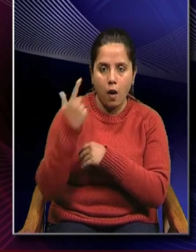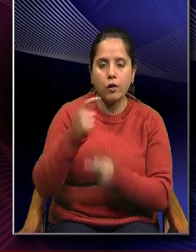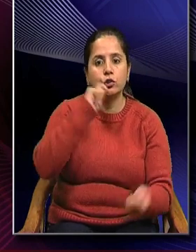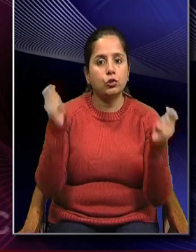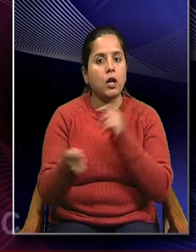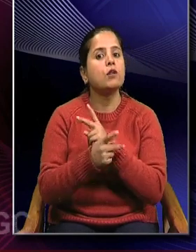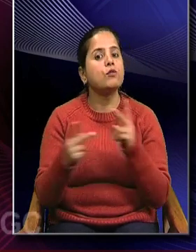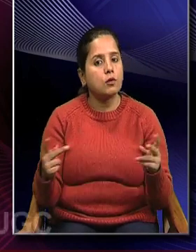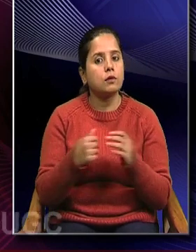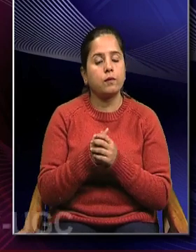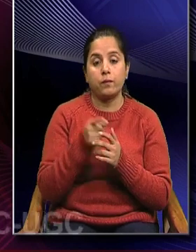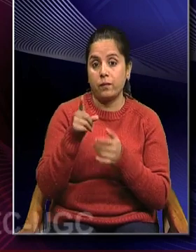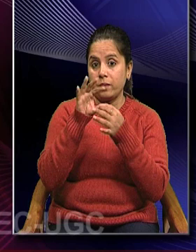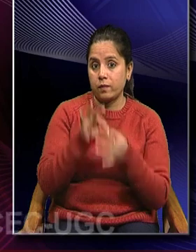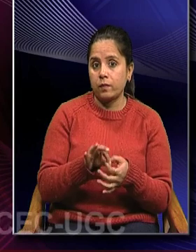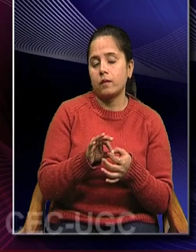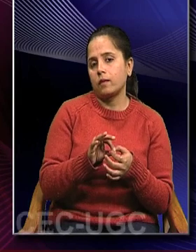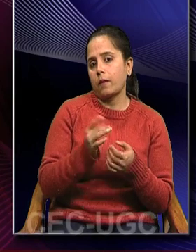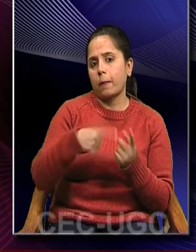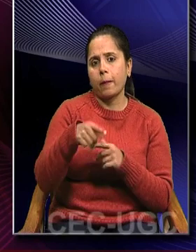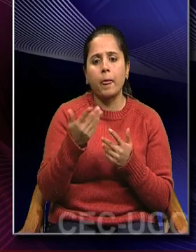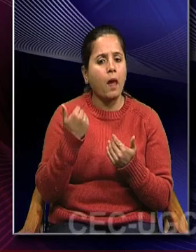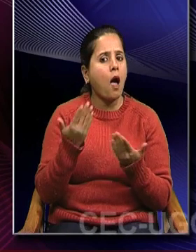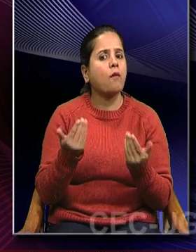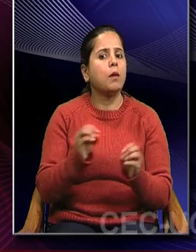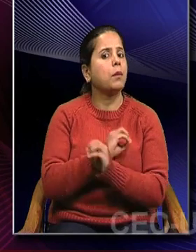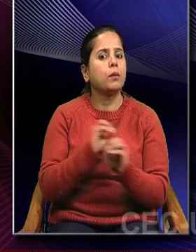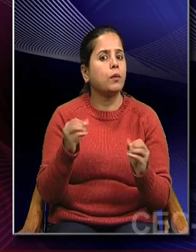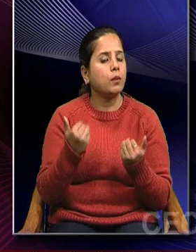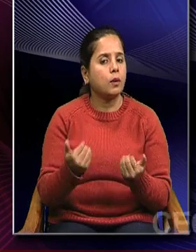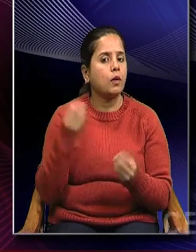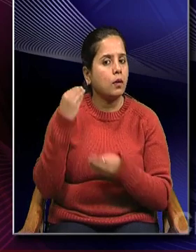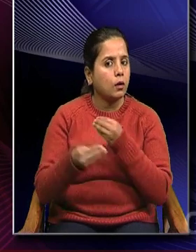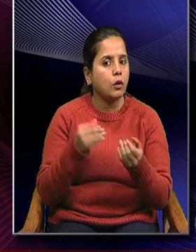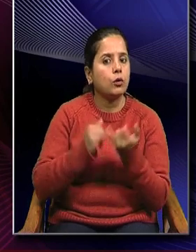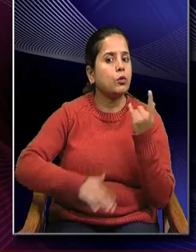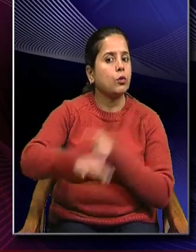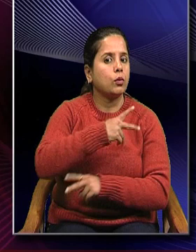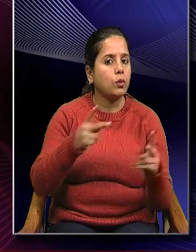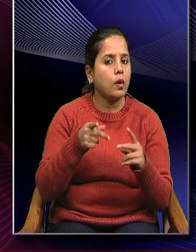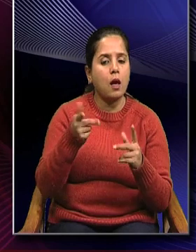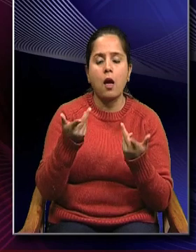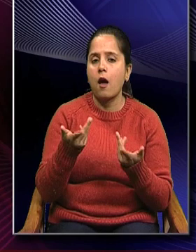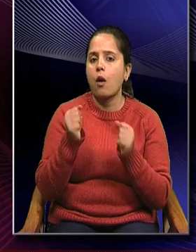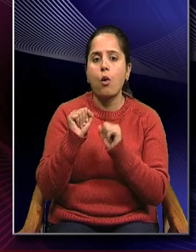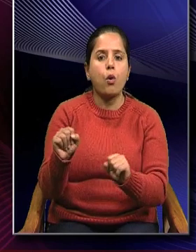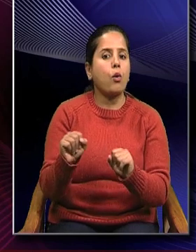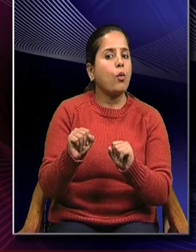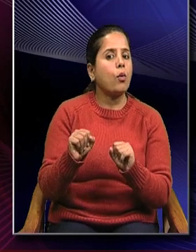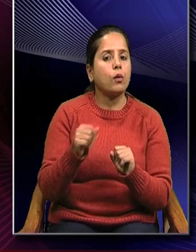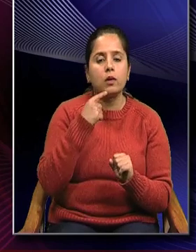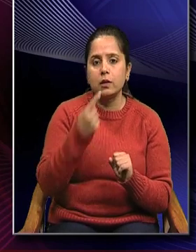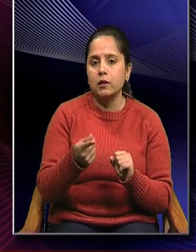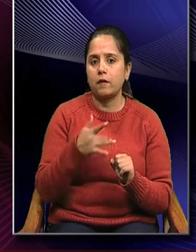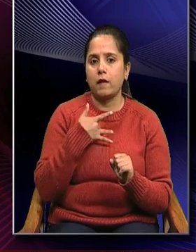revolution, which was not present in the traditional societies, and they did not have the